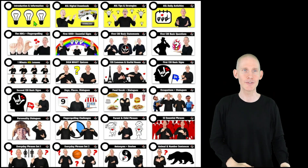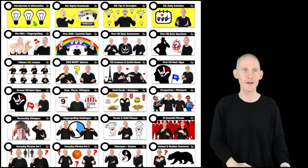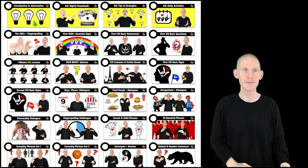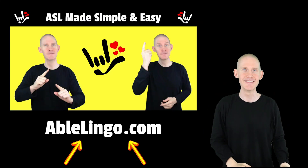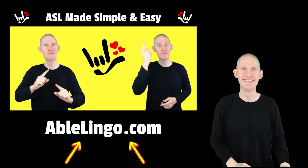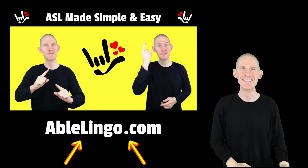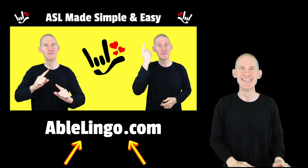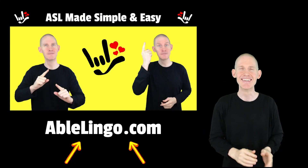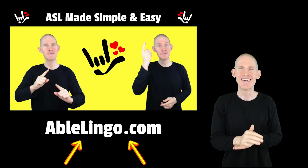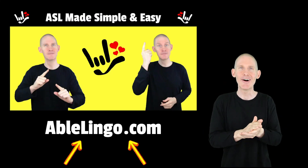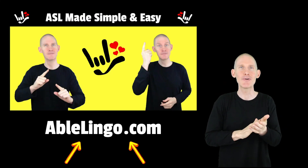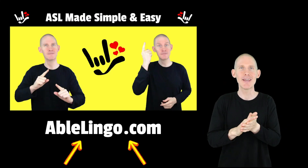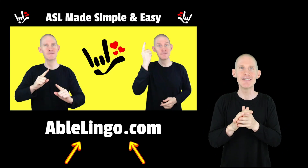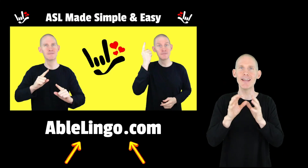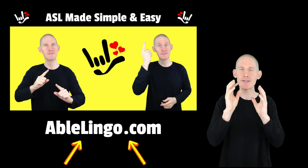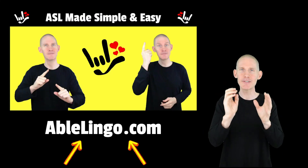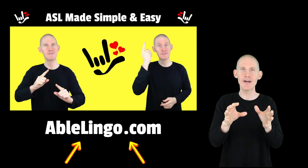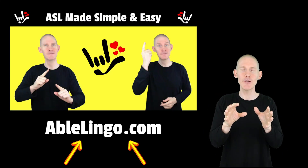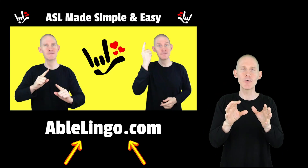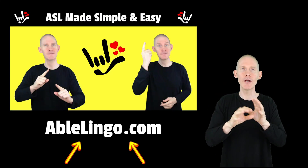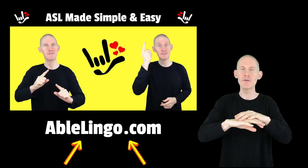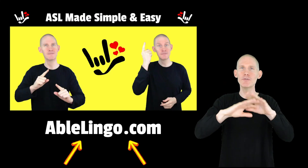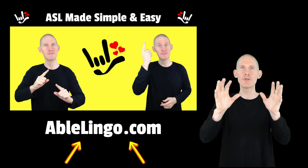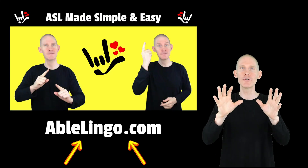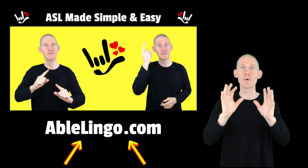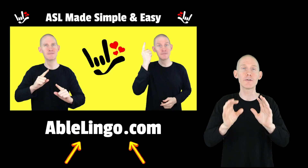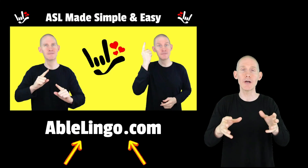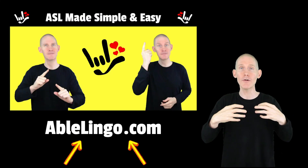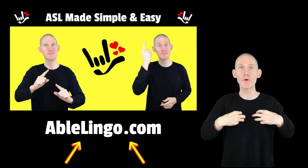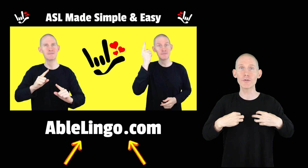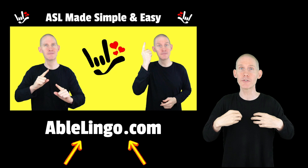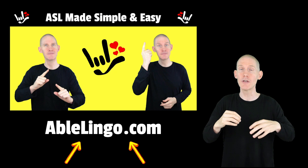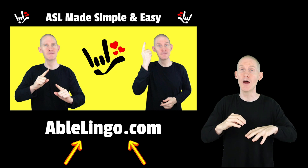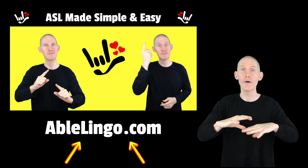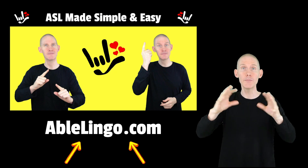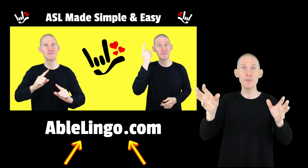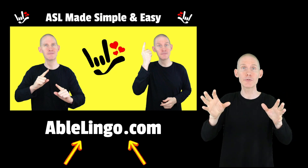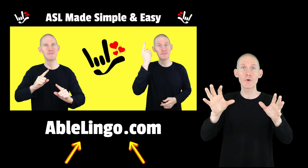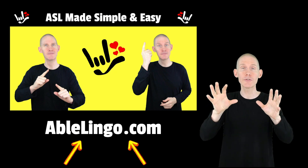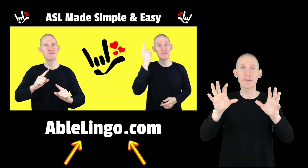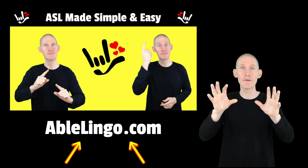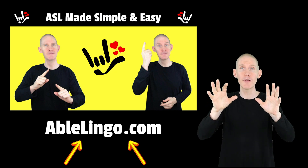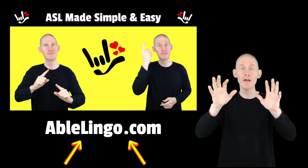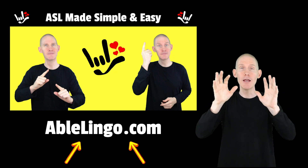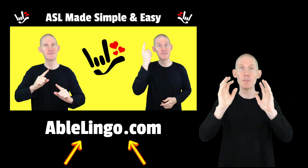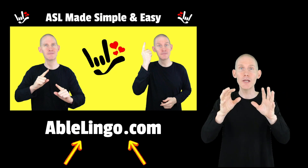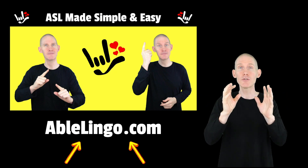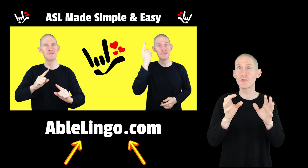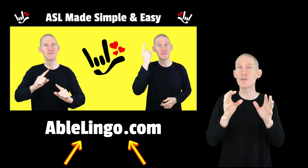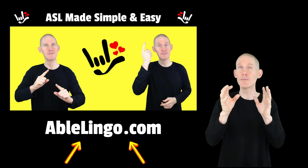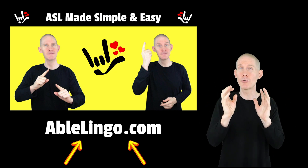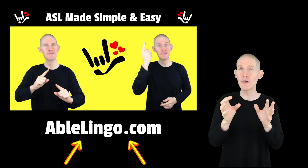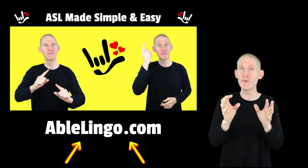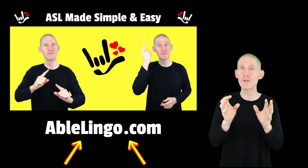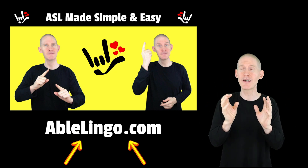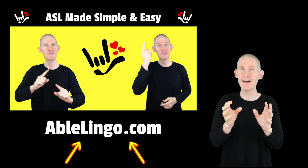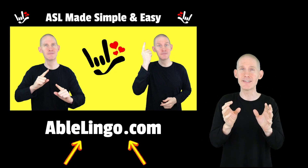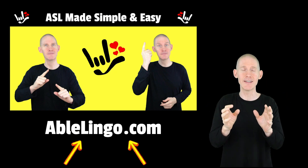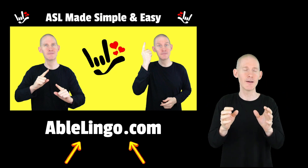stuff. Okay, take your time, whatever you choose, whether it's our courses, other people's courses out there, make sure you can preview the content.